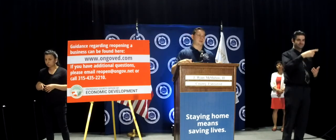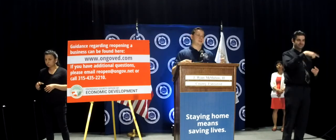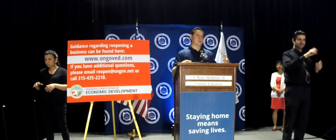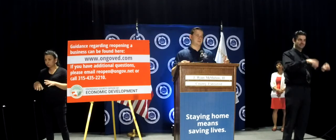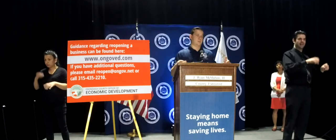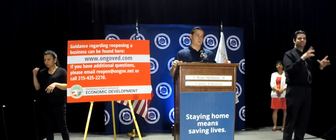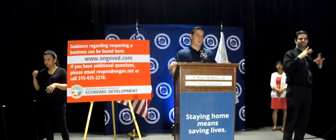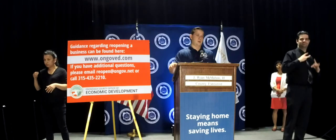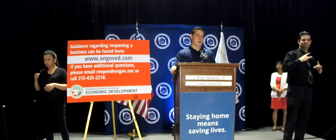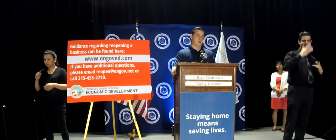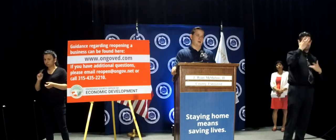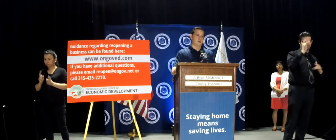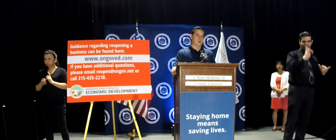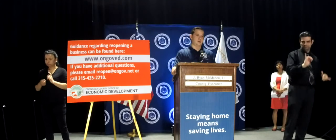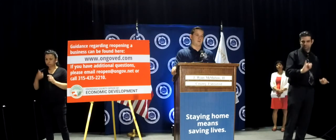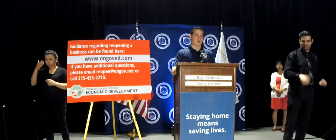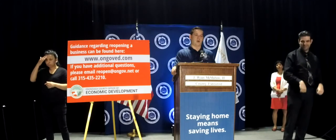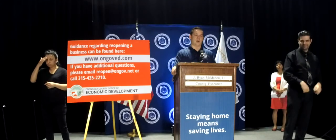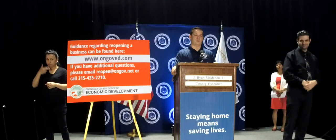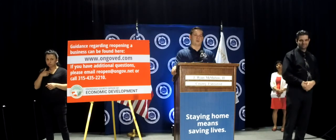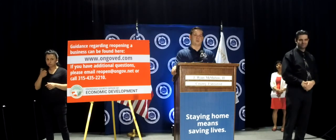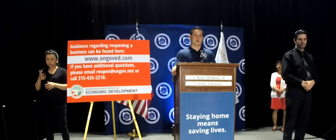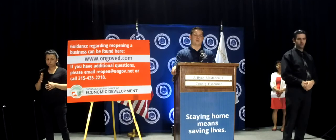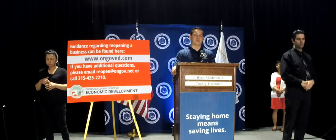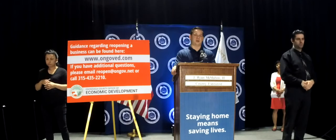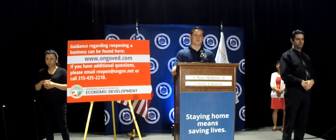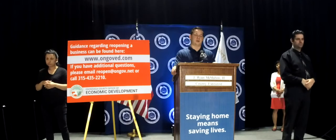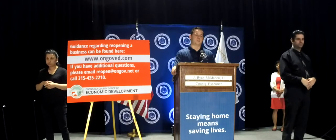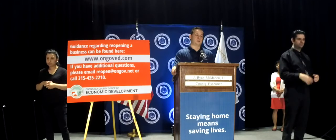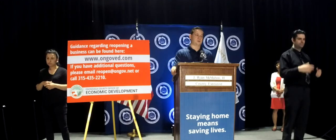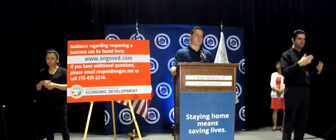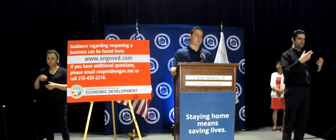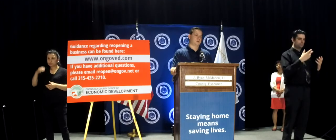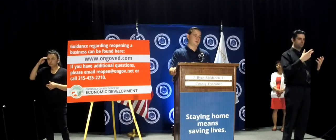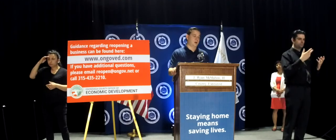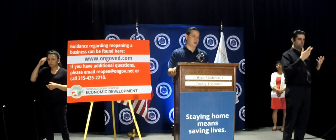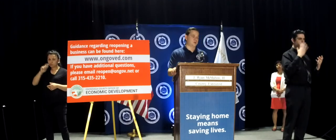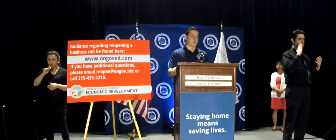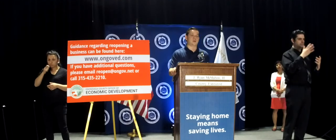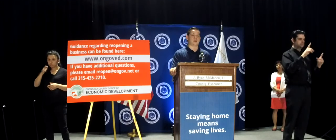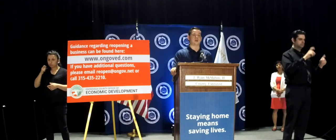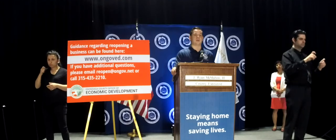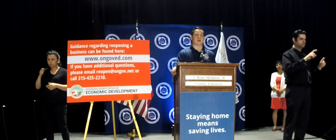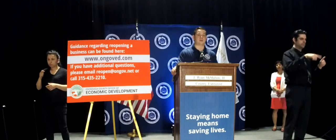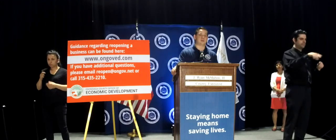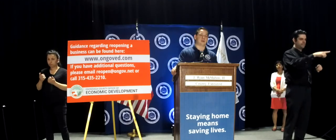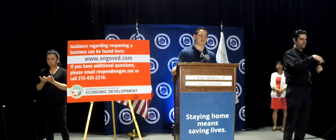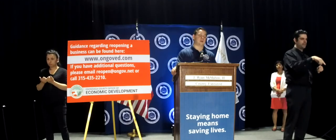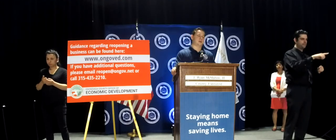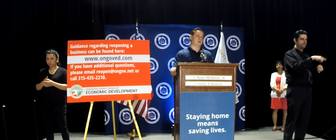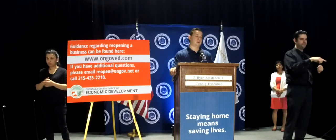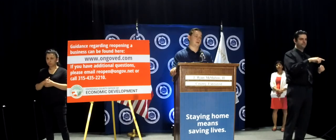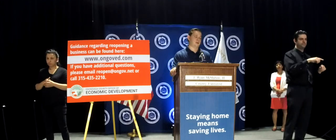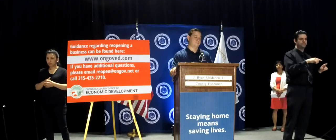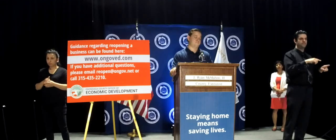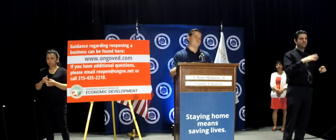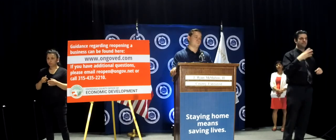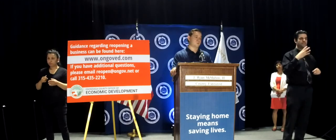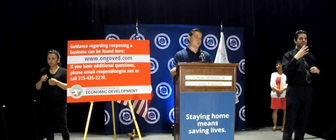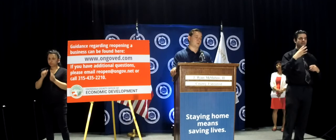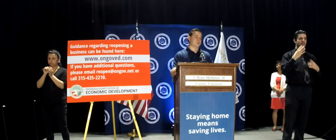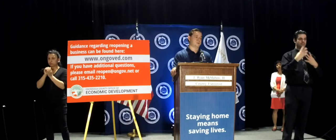to do testing of our law enforcement, of our sheriff deputies, as well as our inmates at